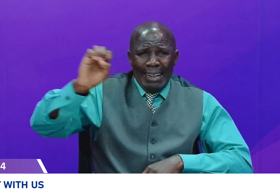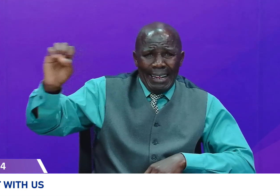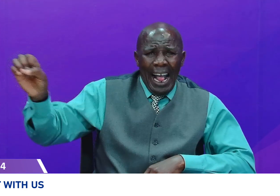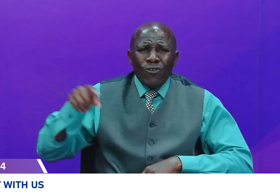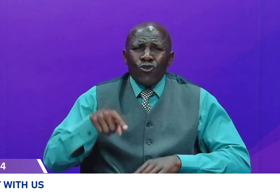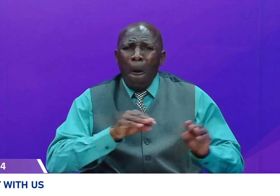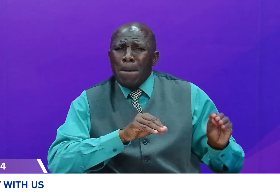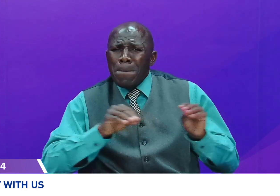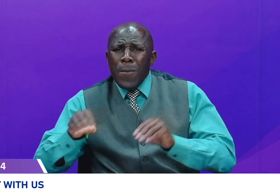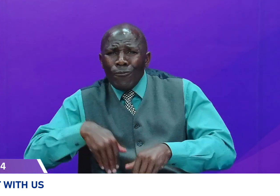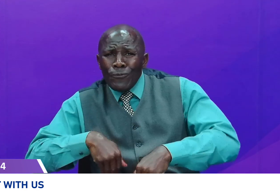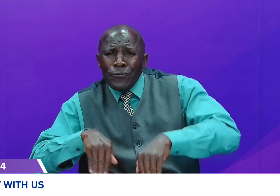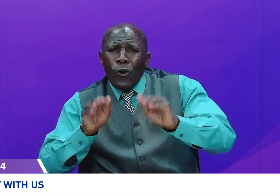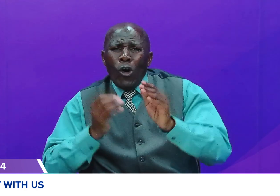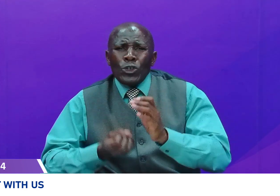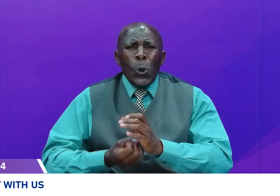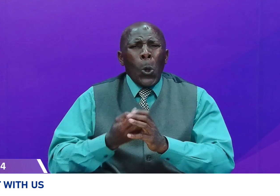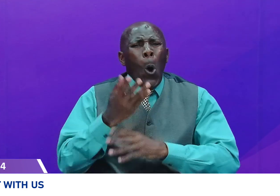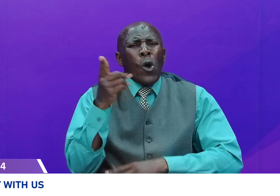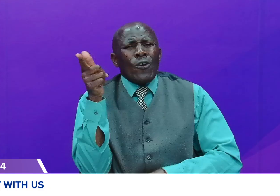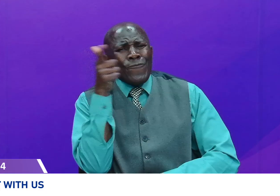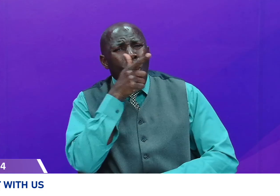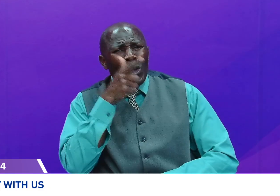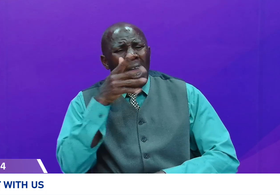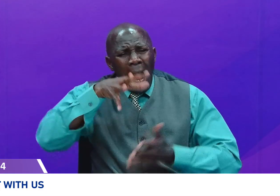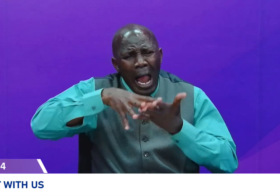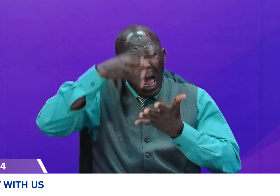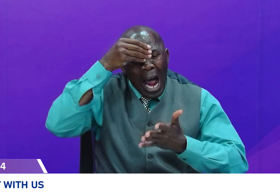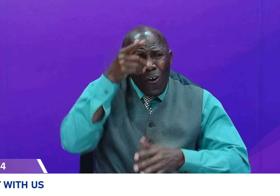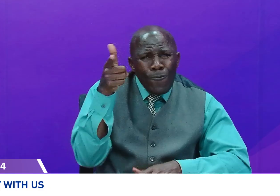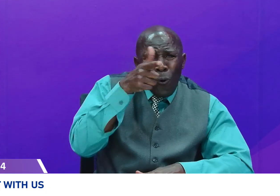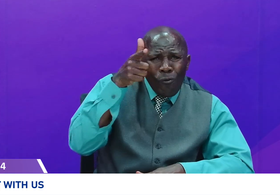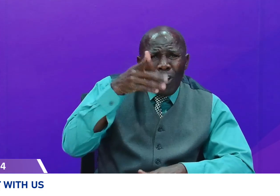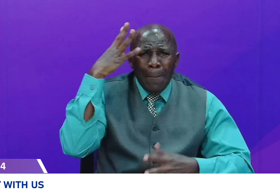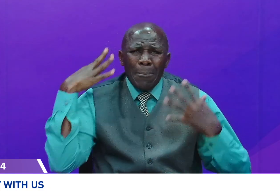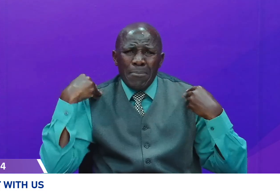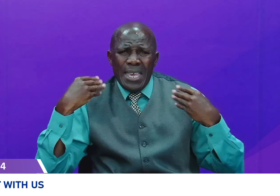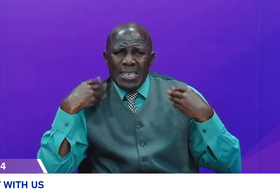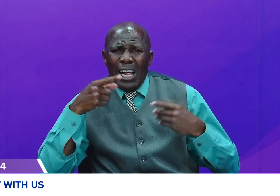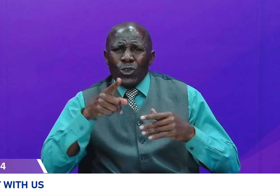investigations into the growing menace of juvenile gangs in Umoja and neighboring